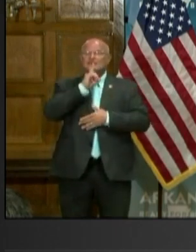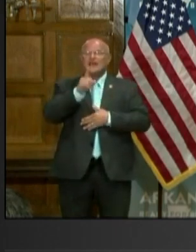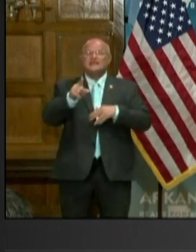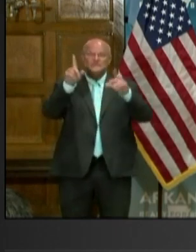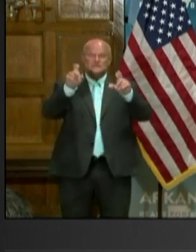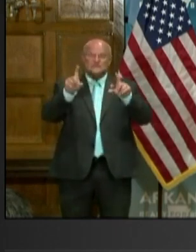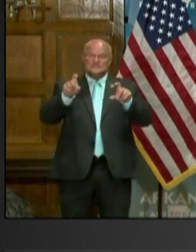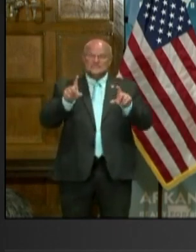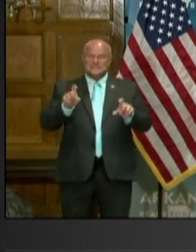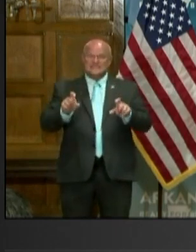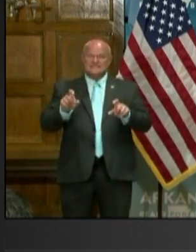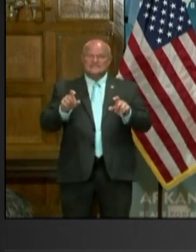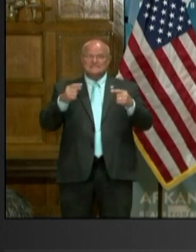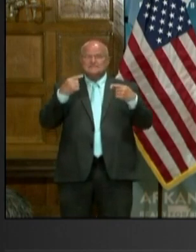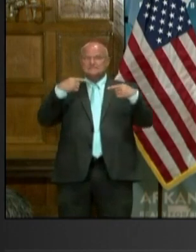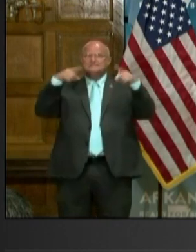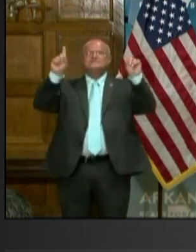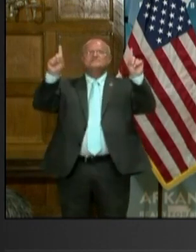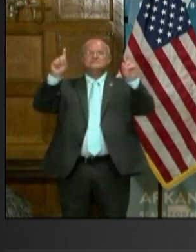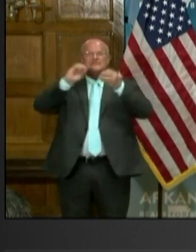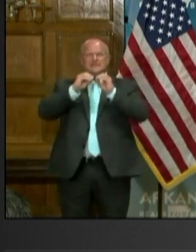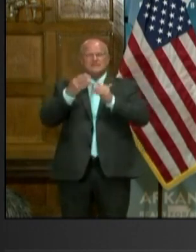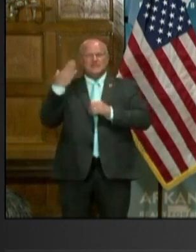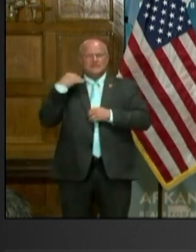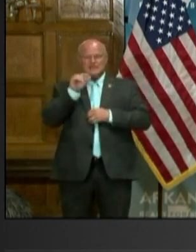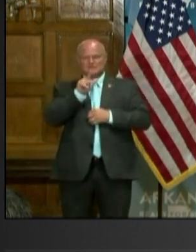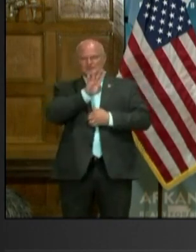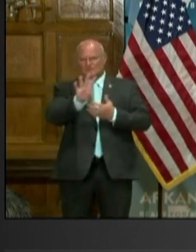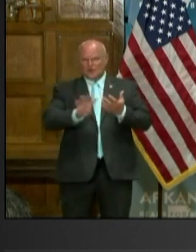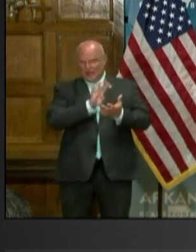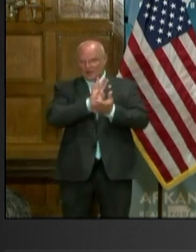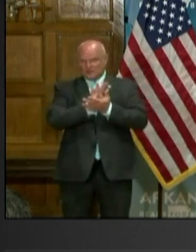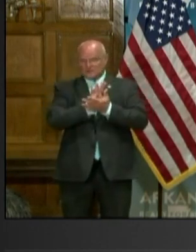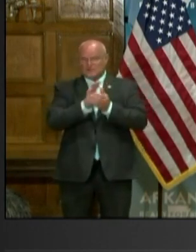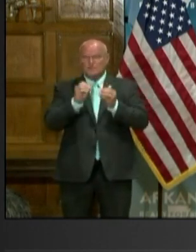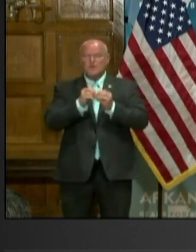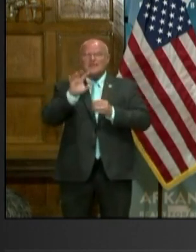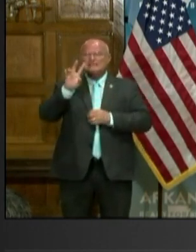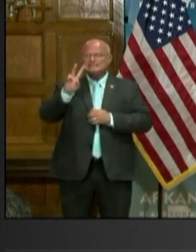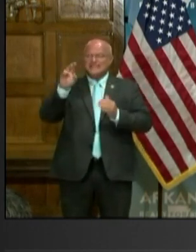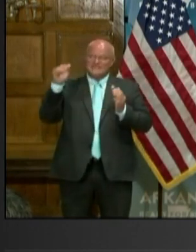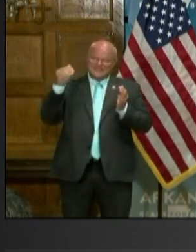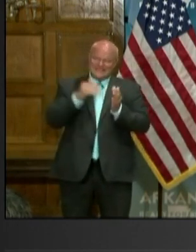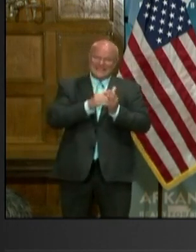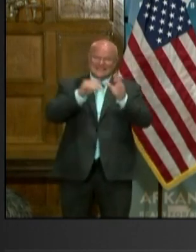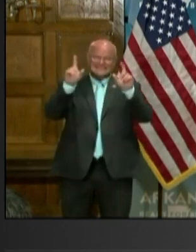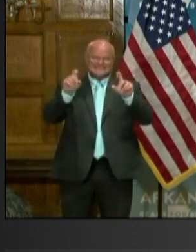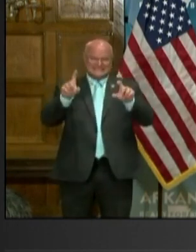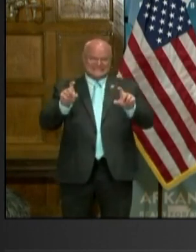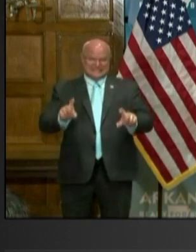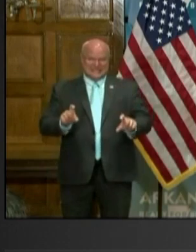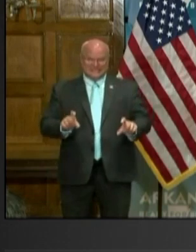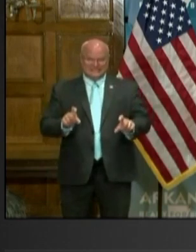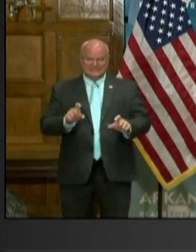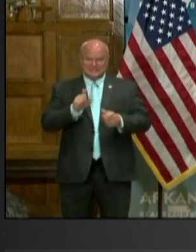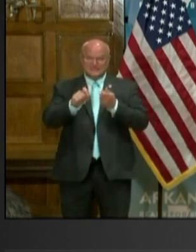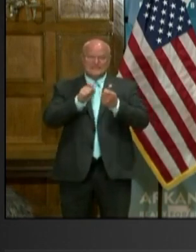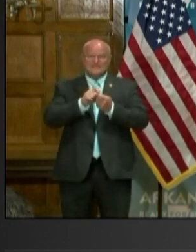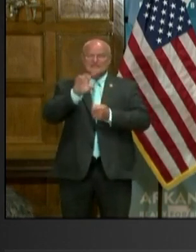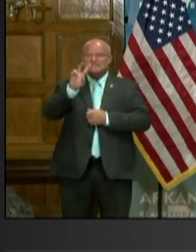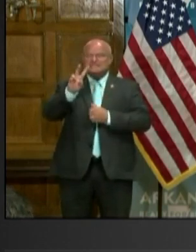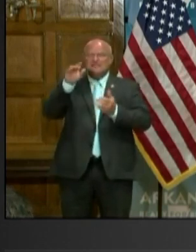actually tested a record number in the last 24 hours with over 7,000 tests. Specifically,